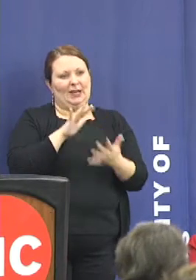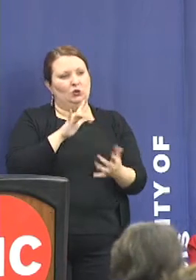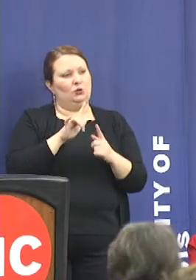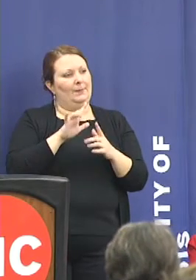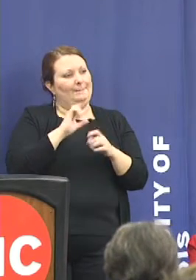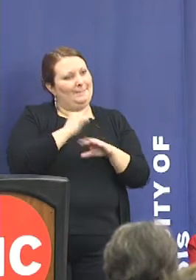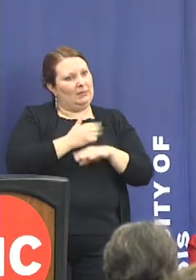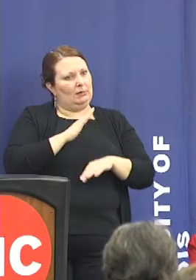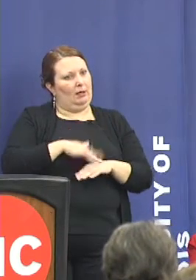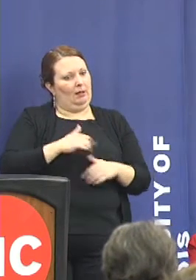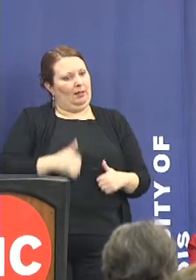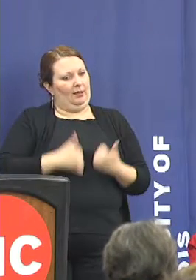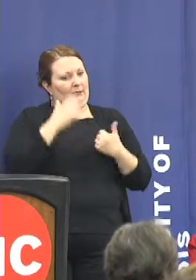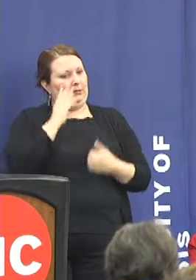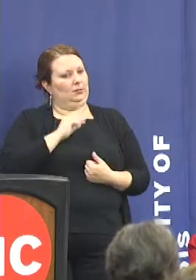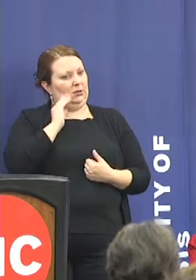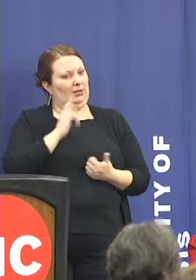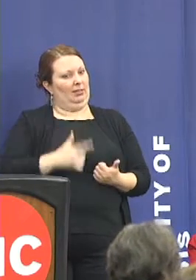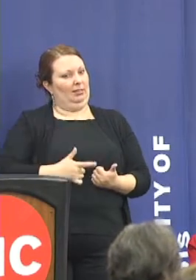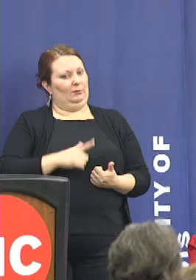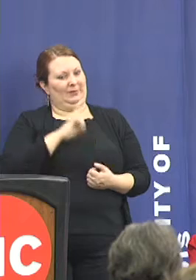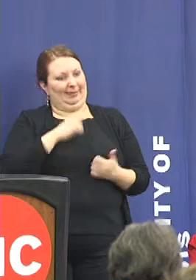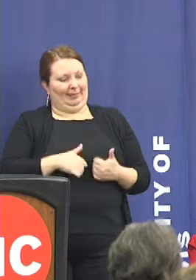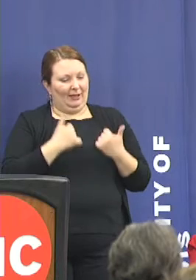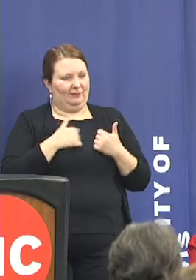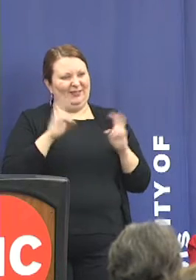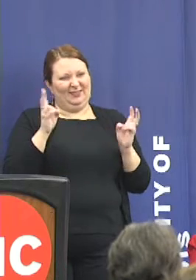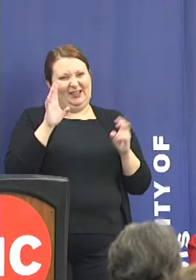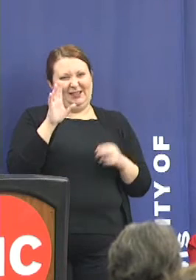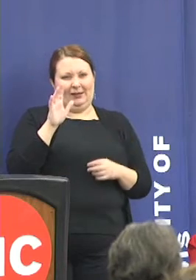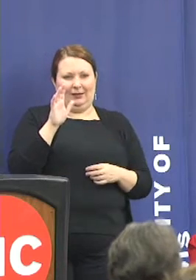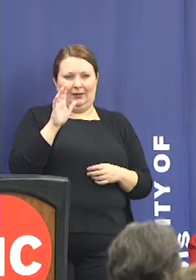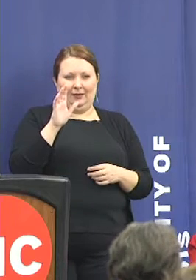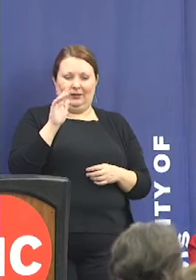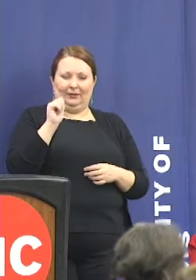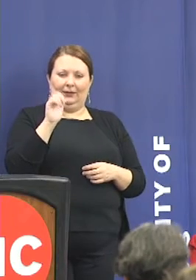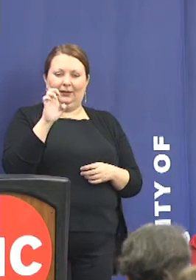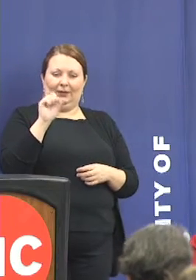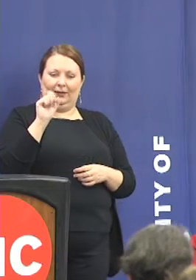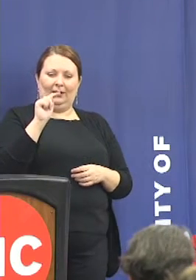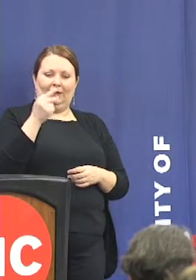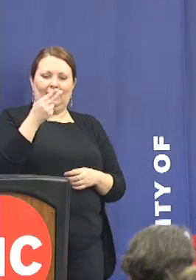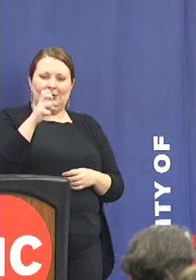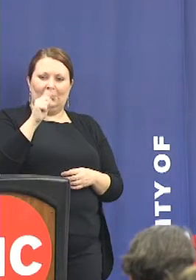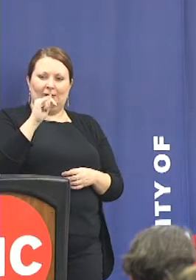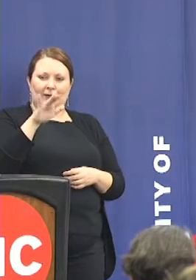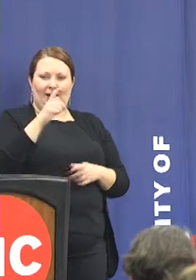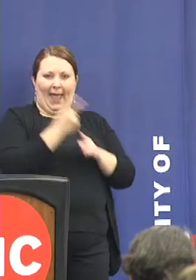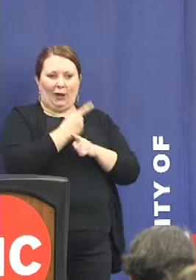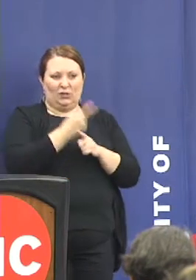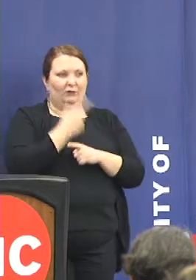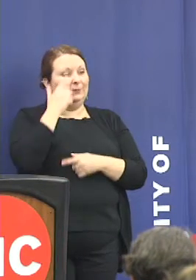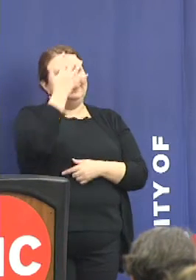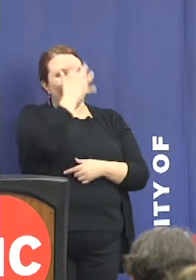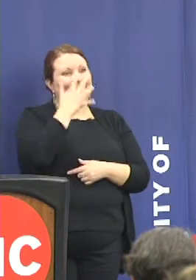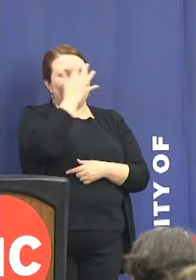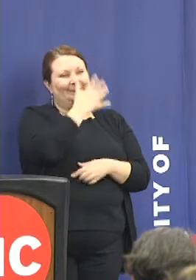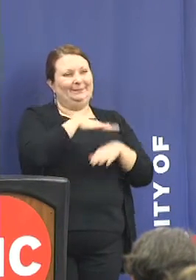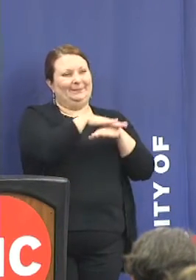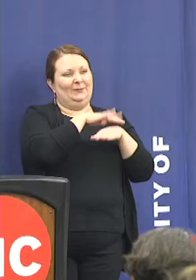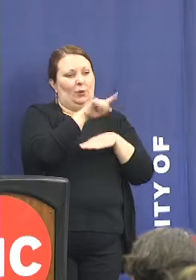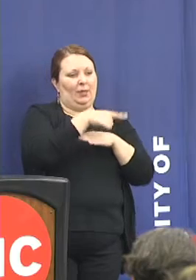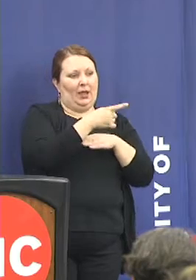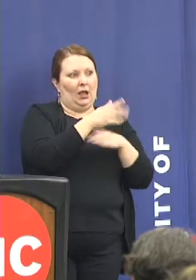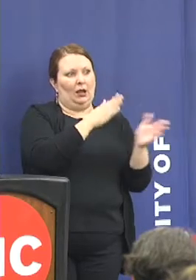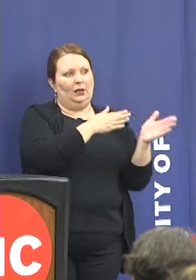lived experiences or lived realities, what she's referring to as aesthetic accuracy for compliance only, versus collecting data that is